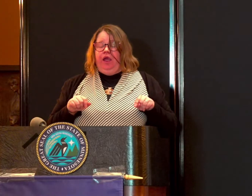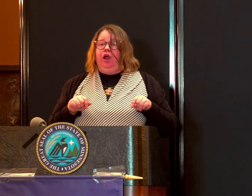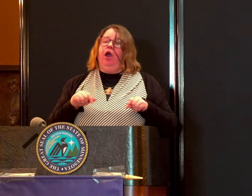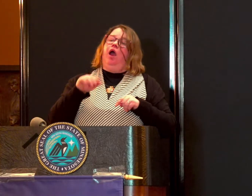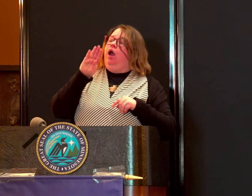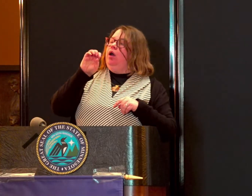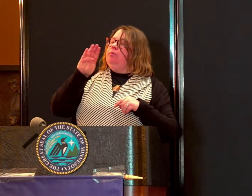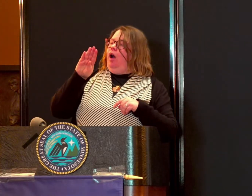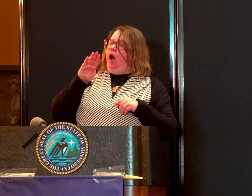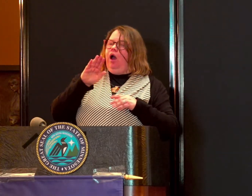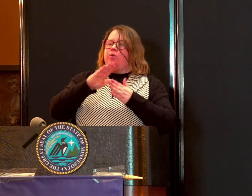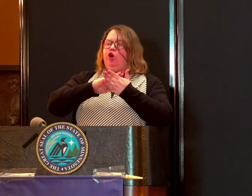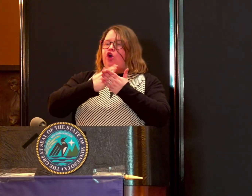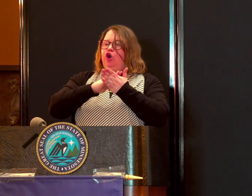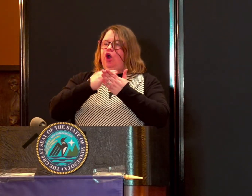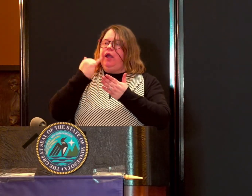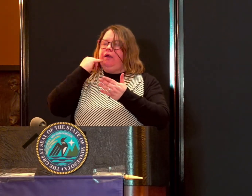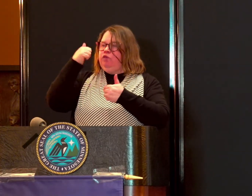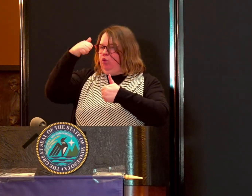on the side.